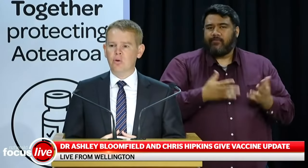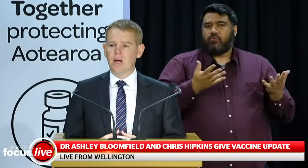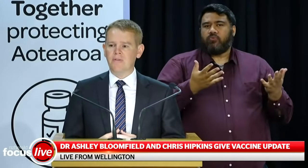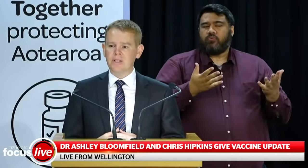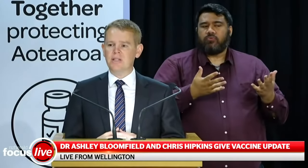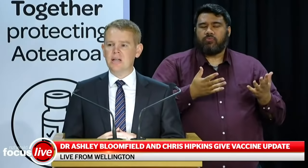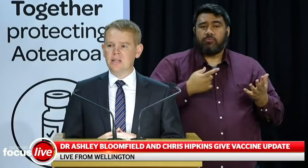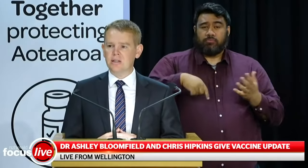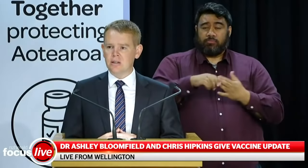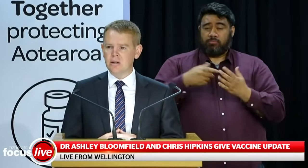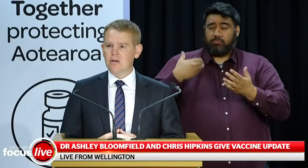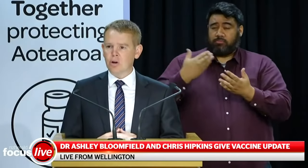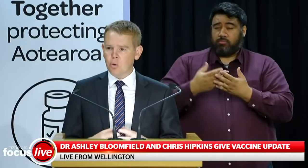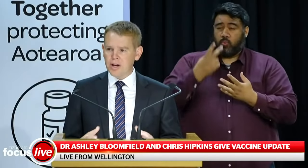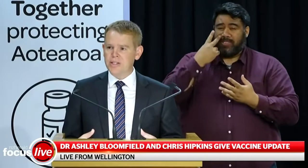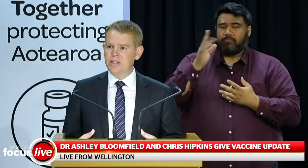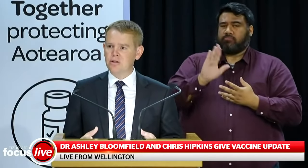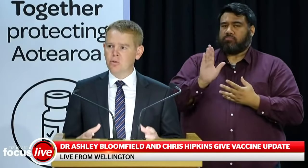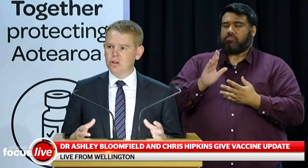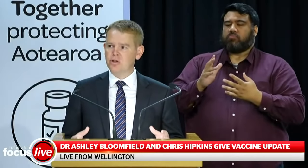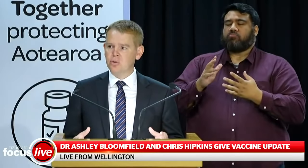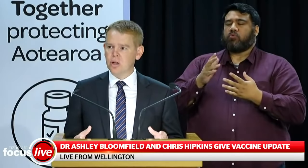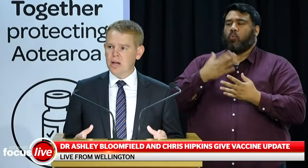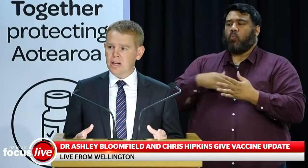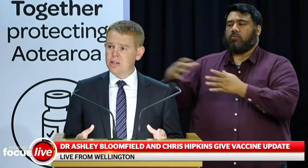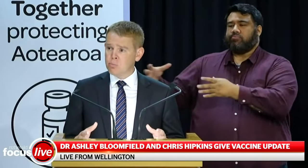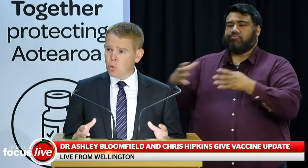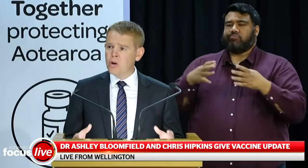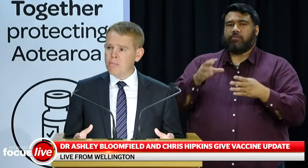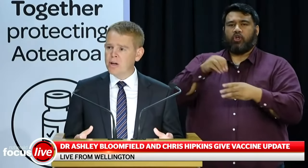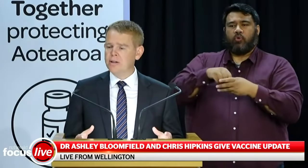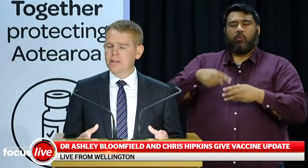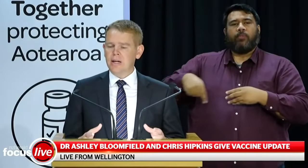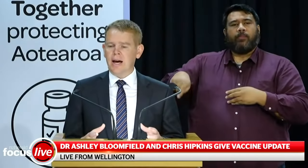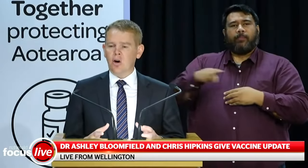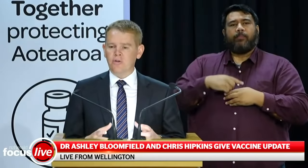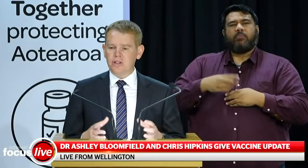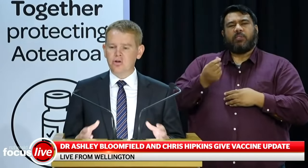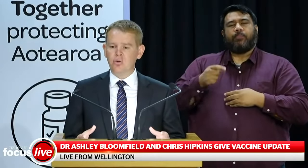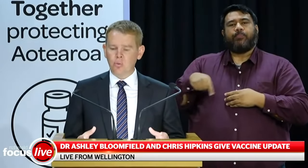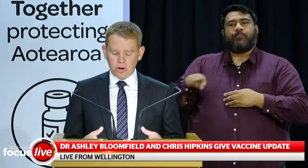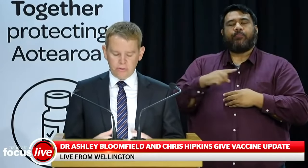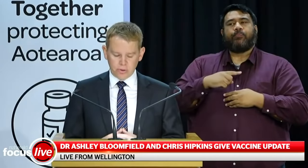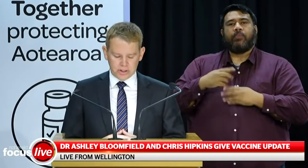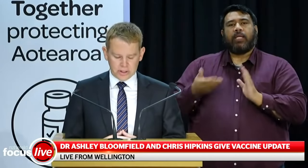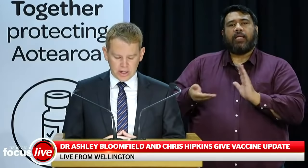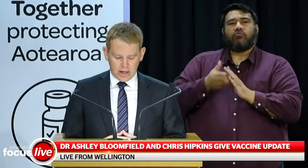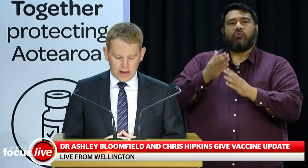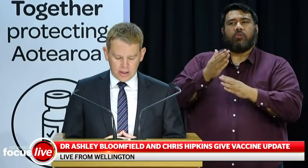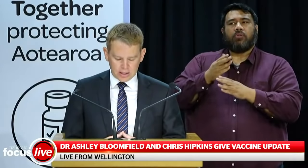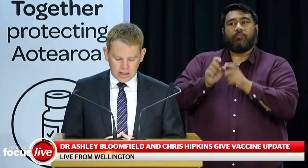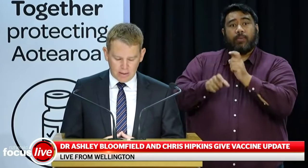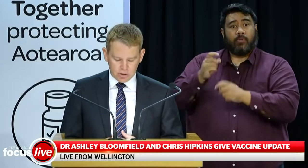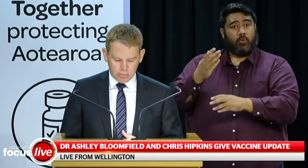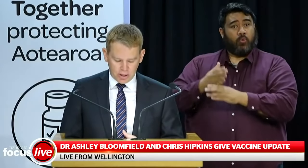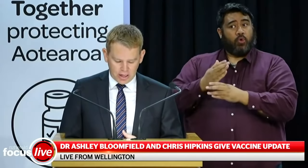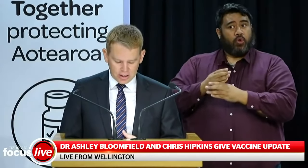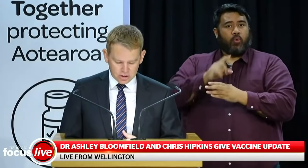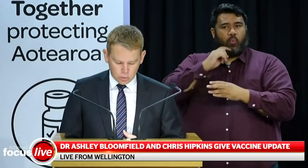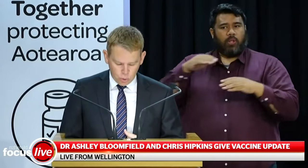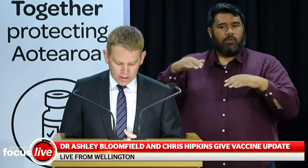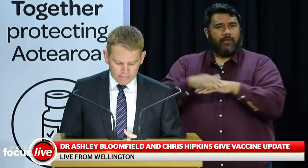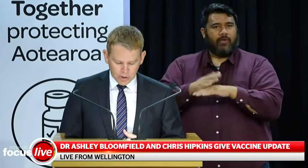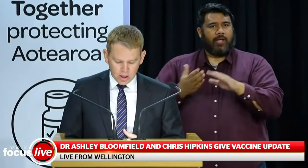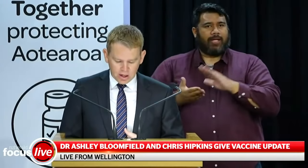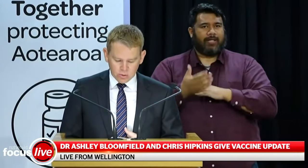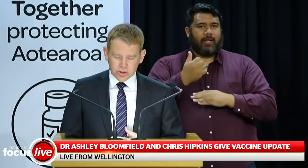further work, we have extended the required testing order to a small number of additional workforces, and that's captured by the